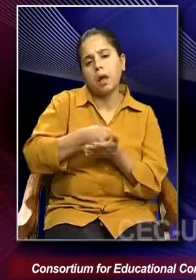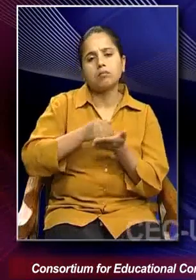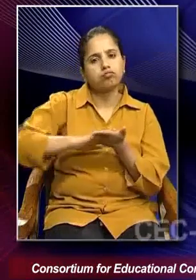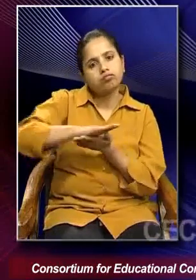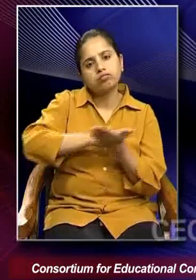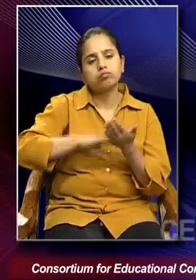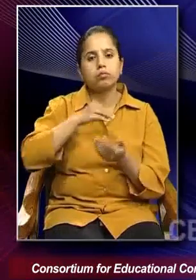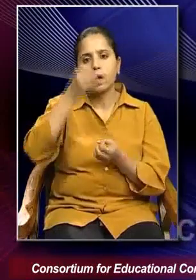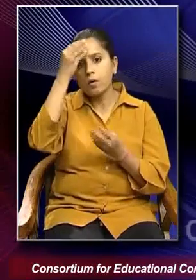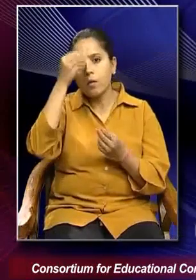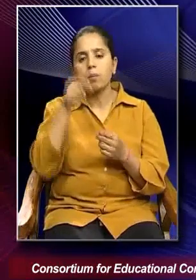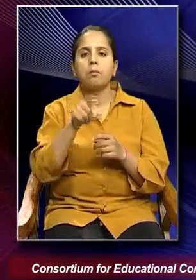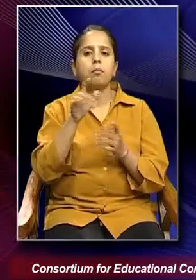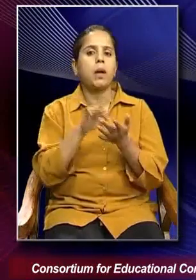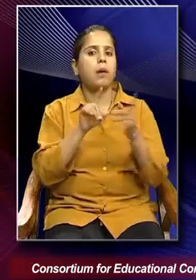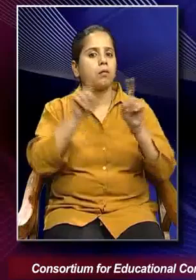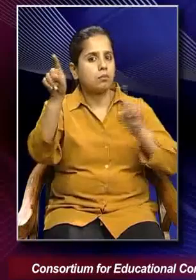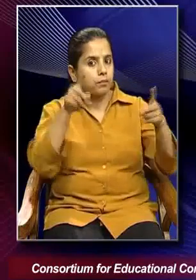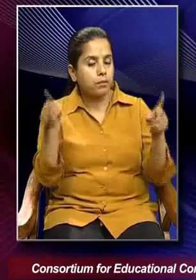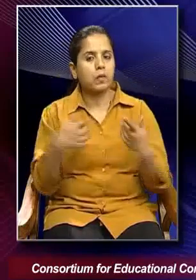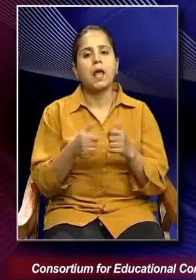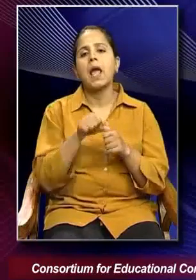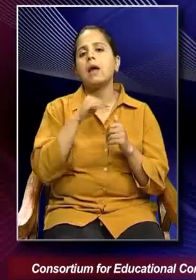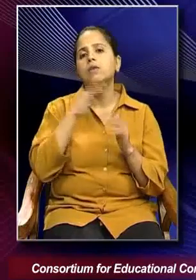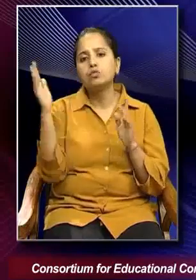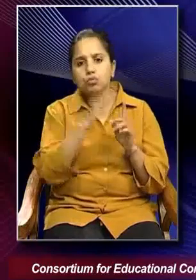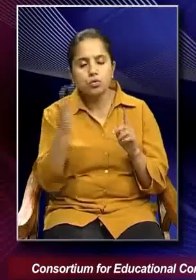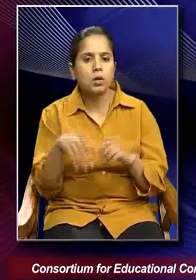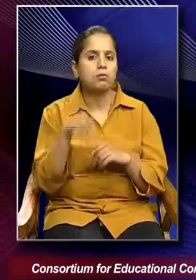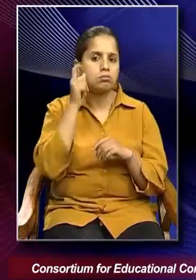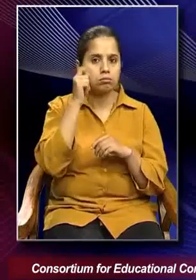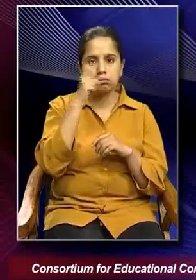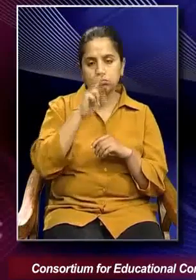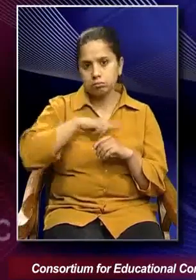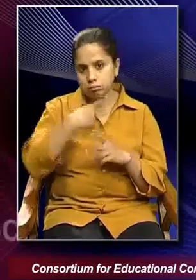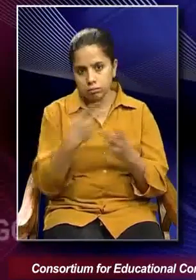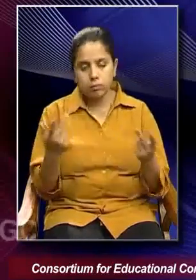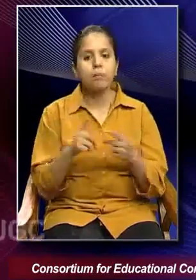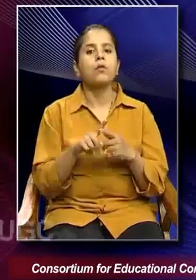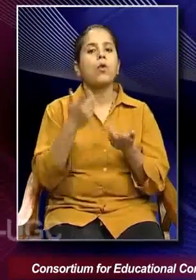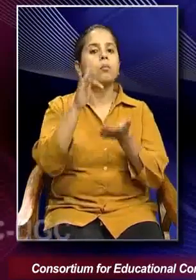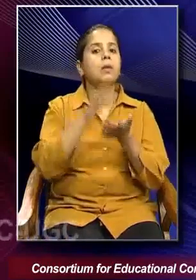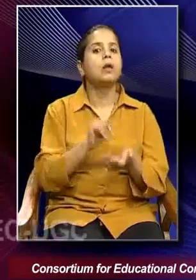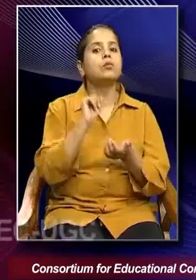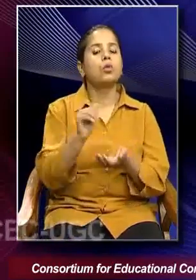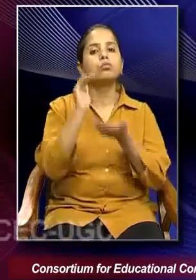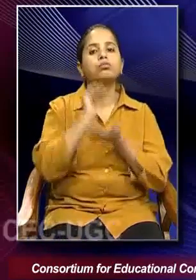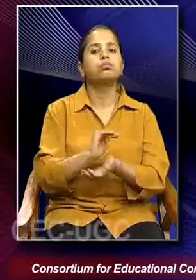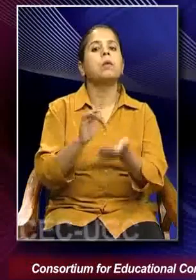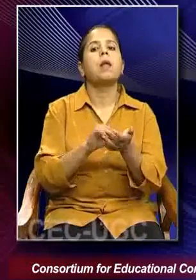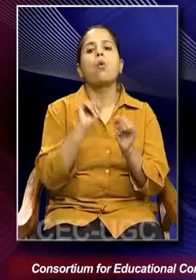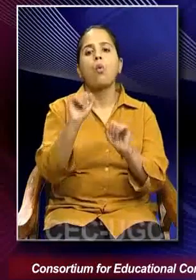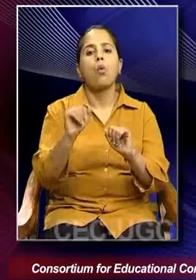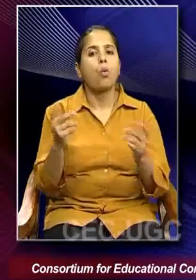demographic information, for example age characteristics, sex of the person, the place of native of which